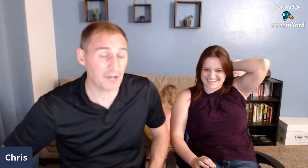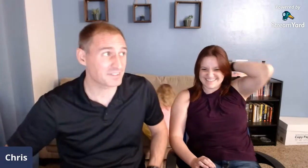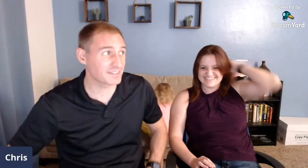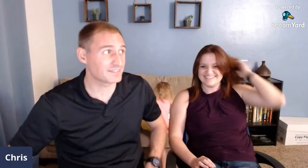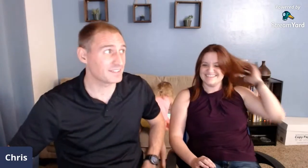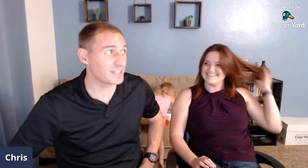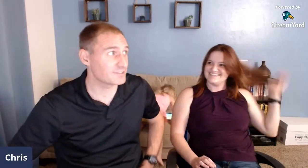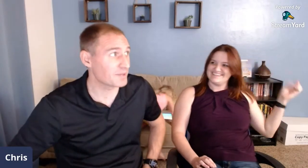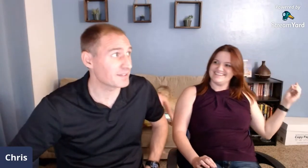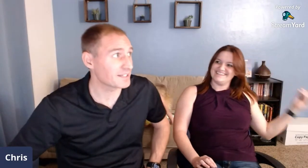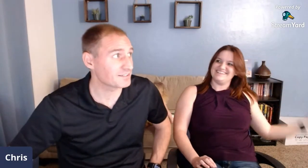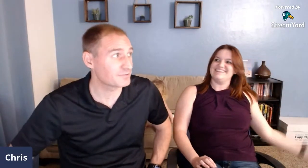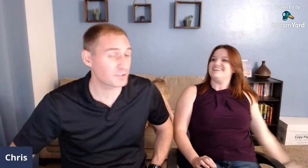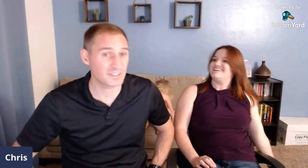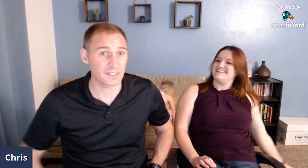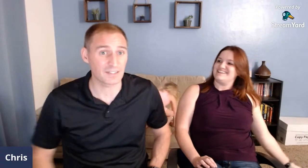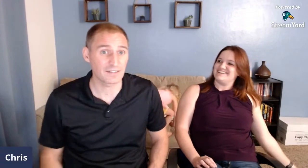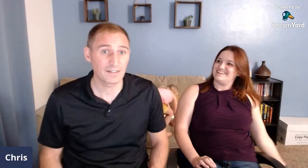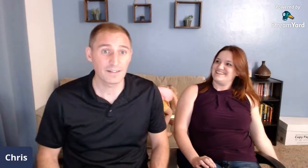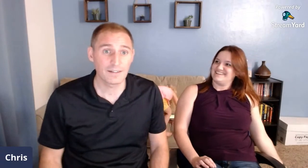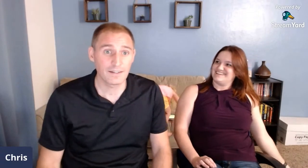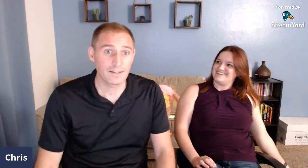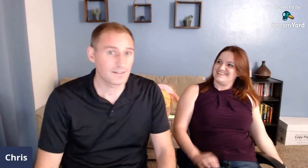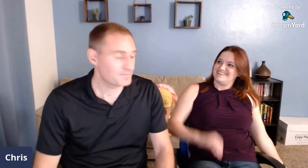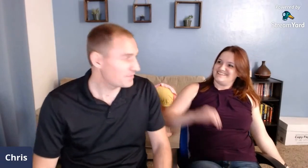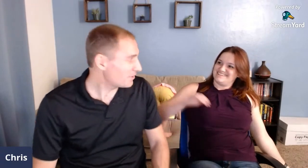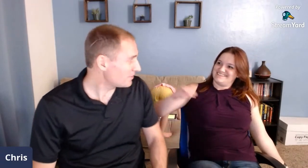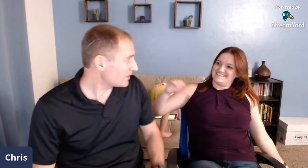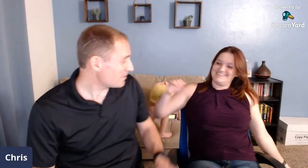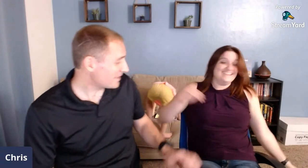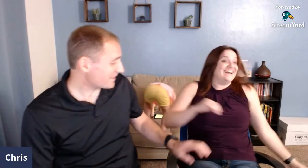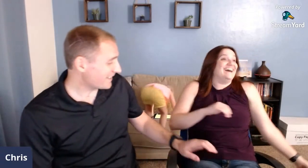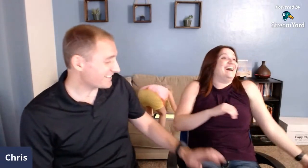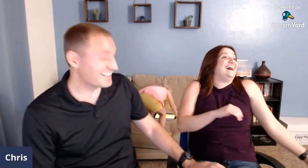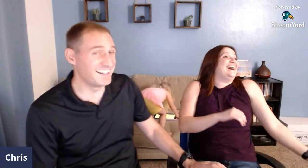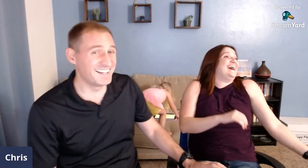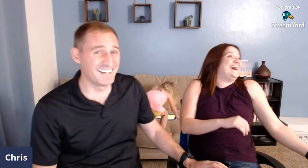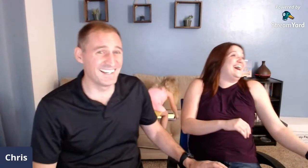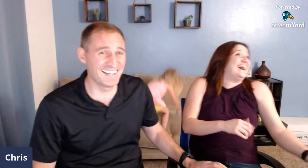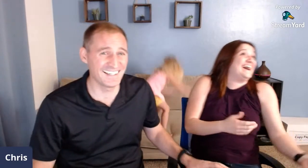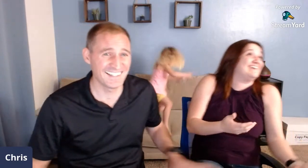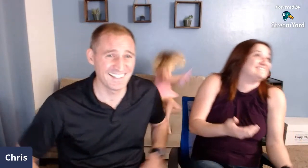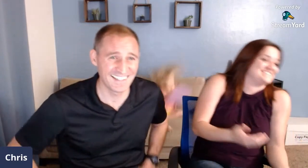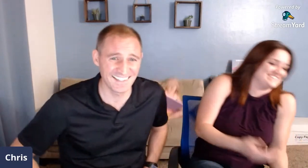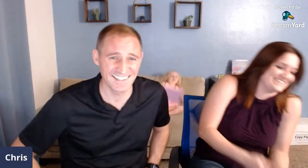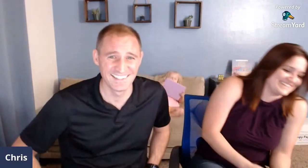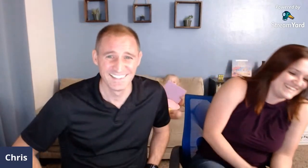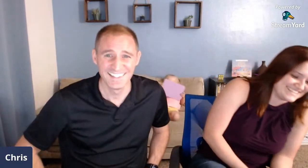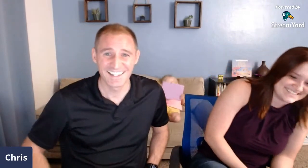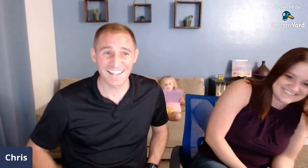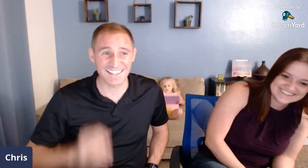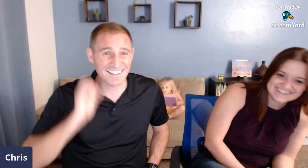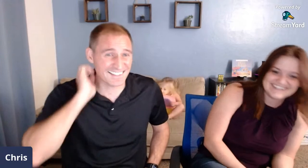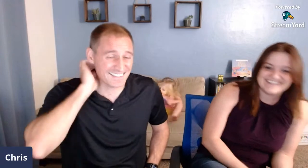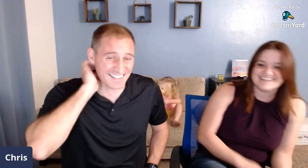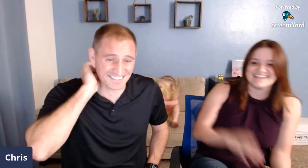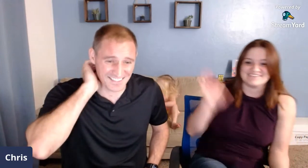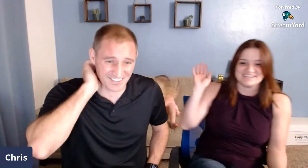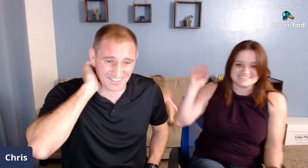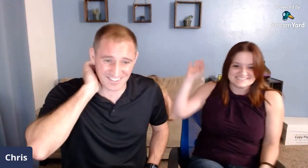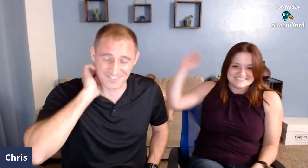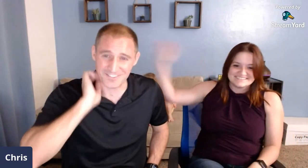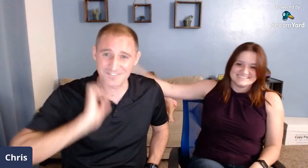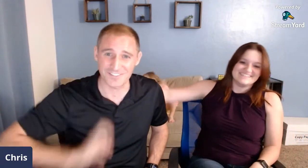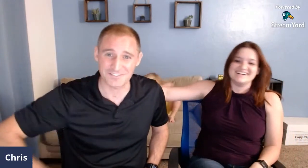now I was a teenager by then. I was 14. Don't look at me like that. I'm looking at you. Yeah, let